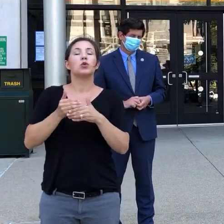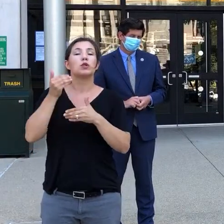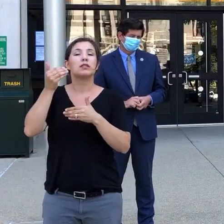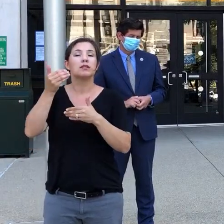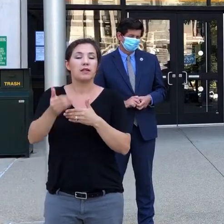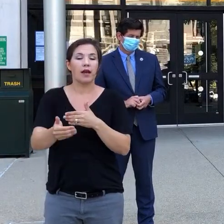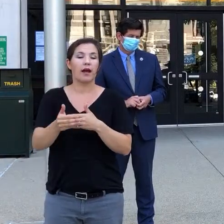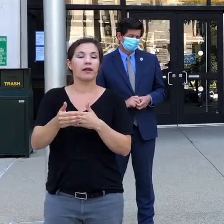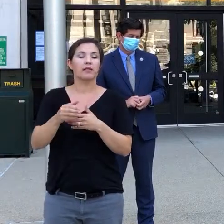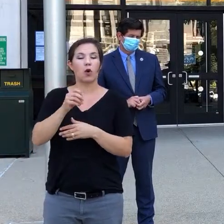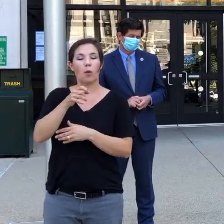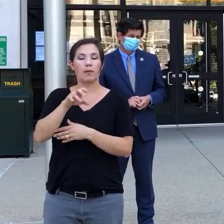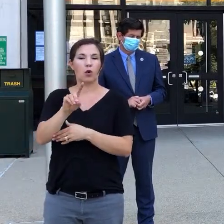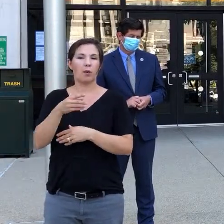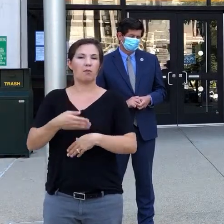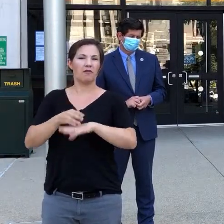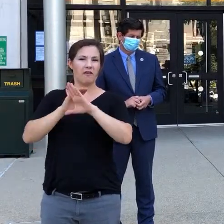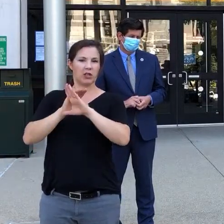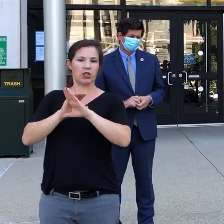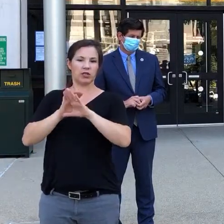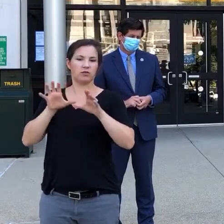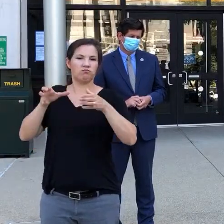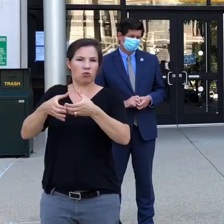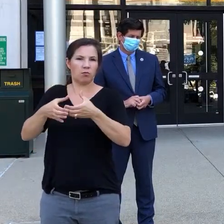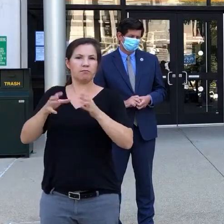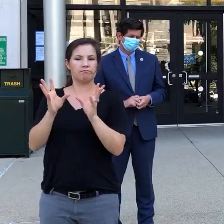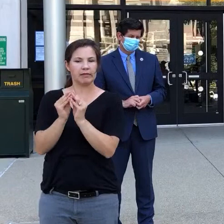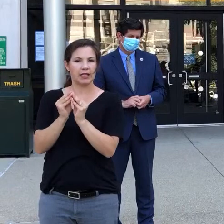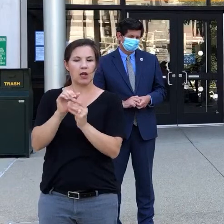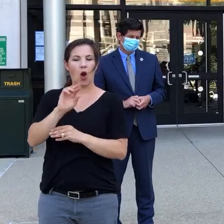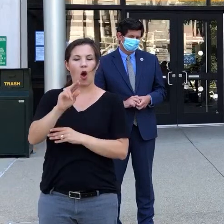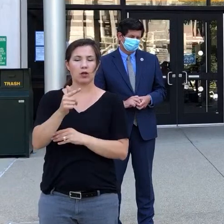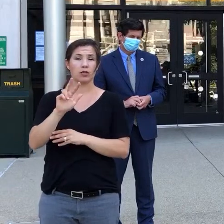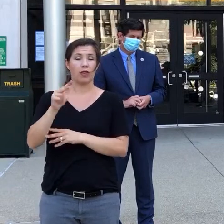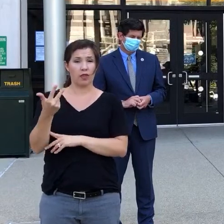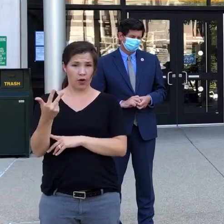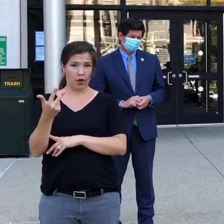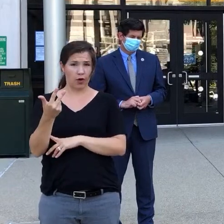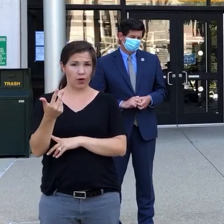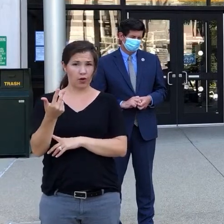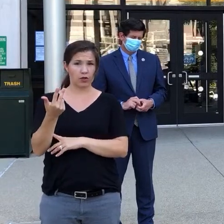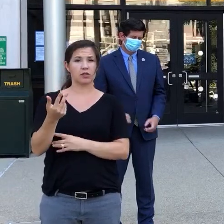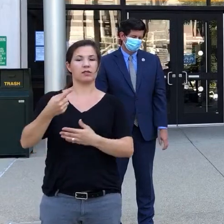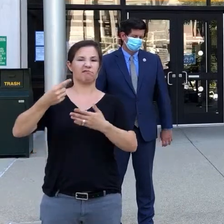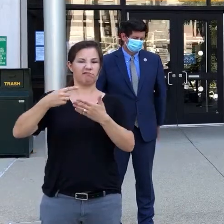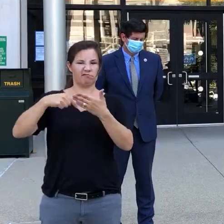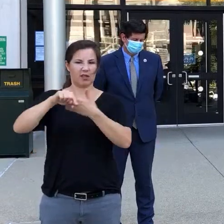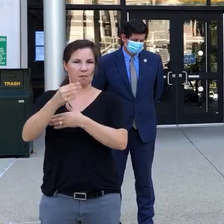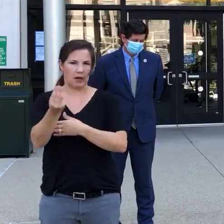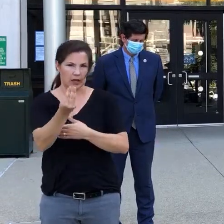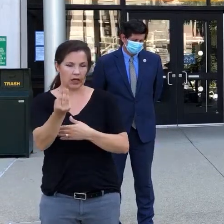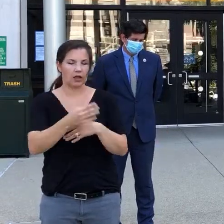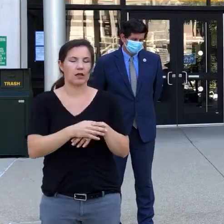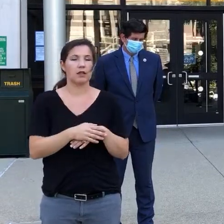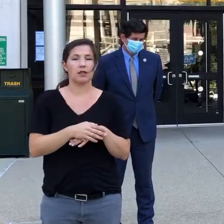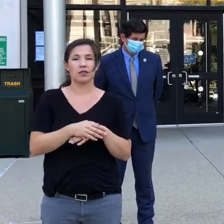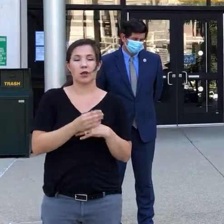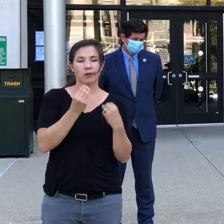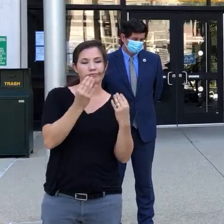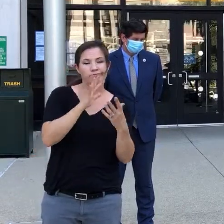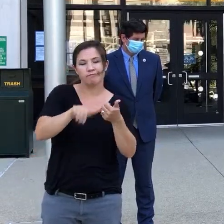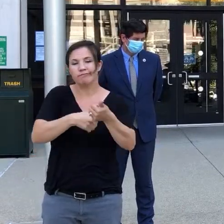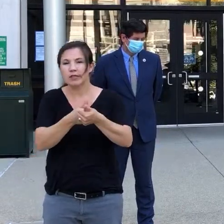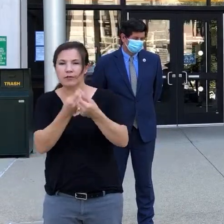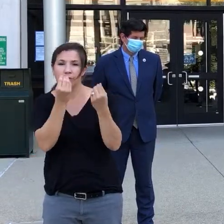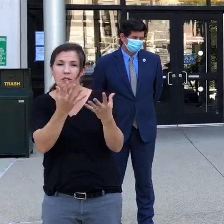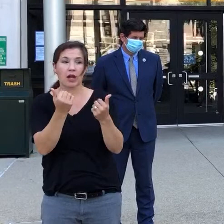County Opioid Prevention Task Force is on August 3rd, so that's Monday. So you can get a great update on everything you want to